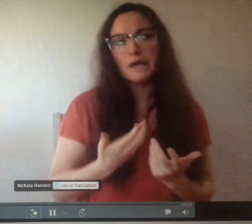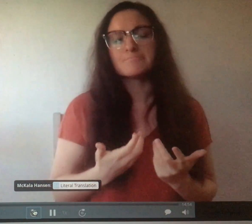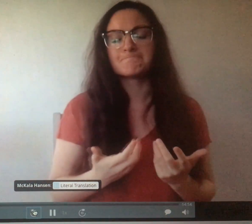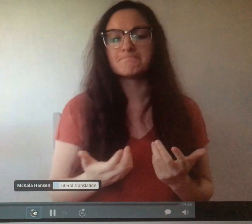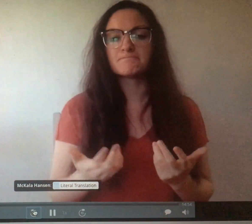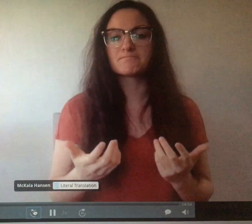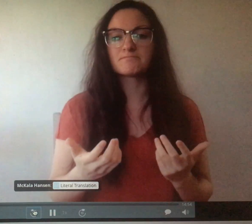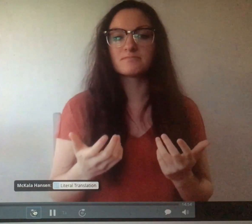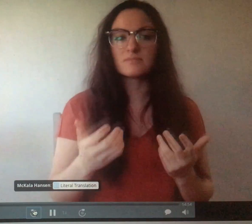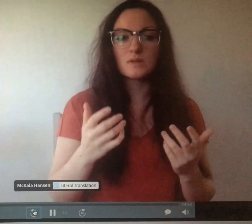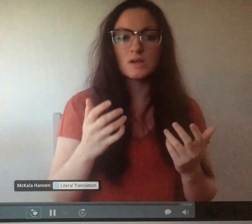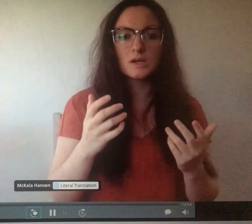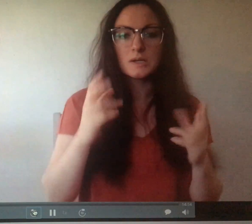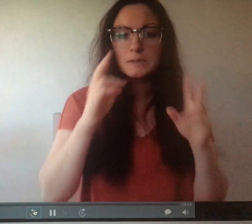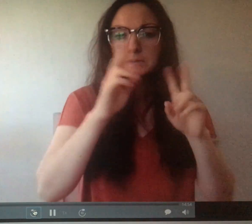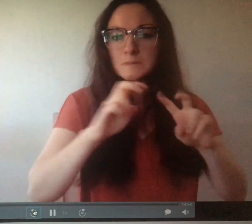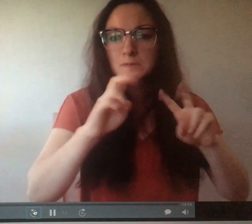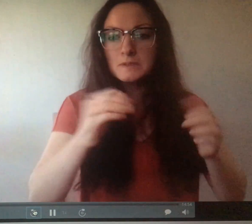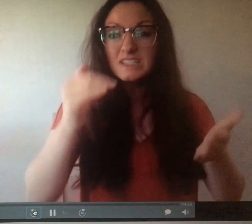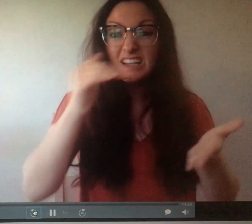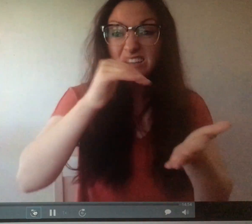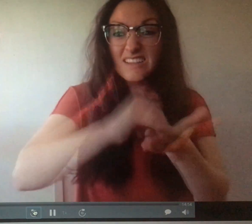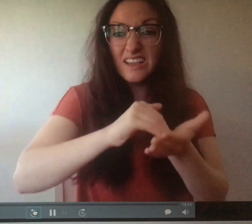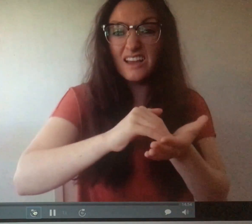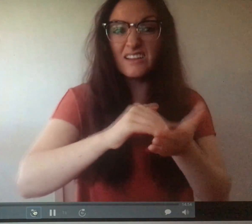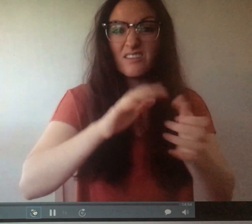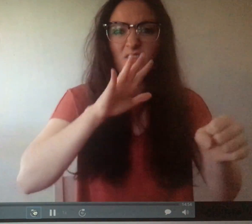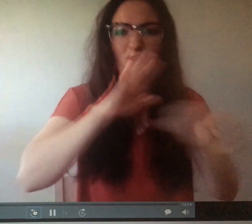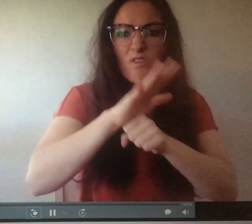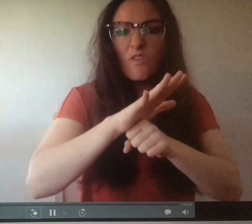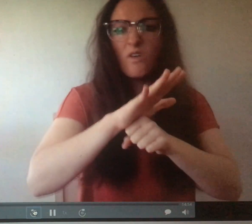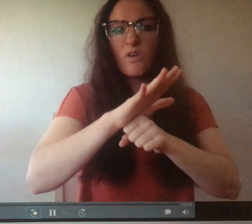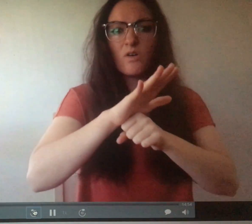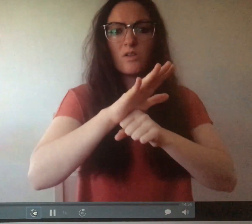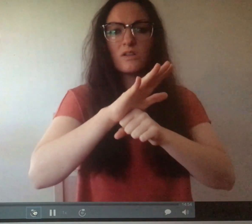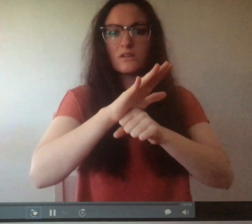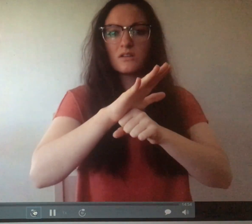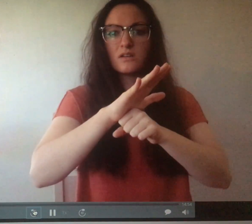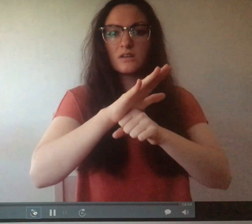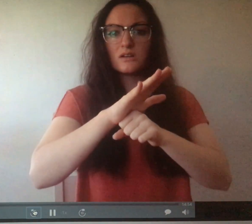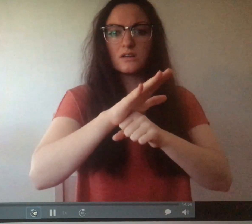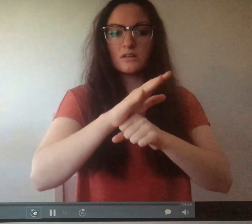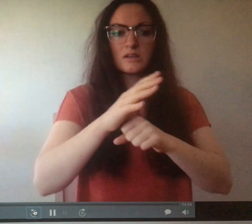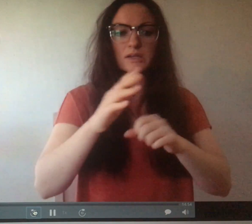exam, and what I came up with, or what came out of that,